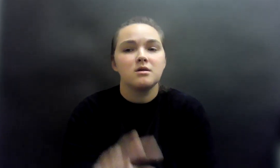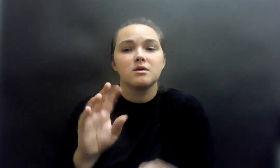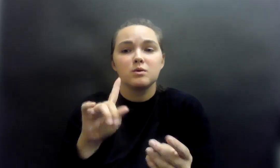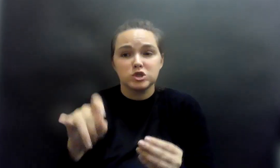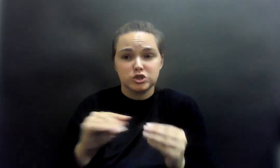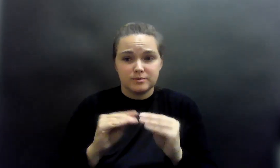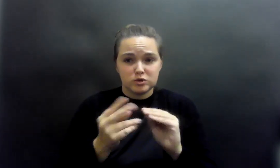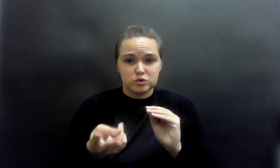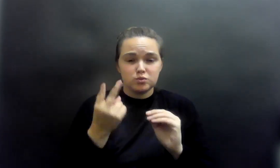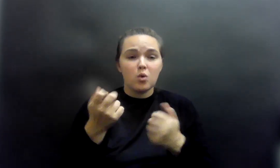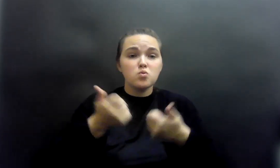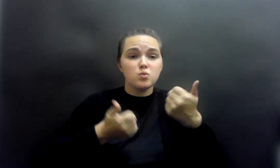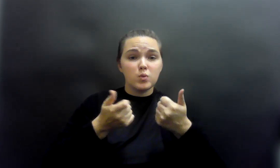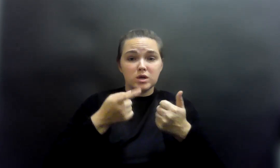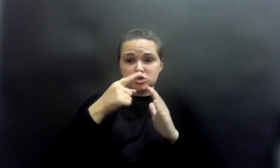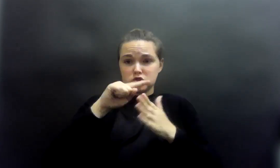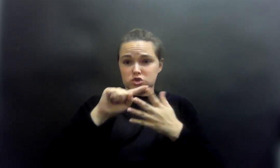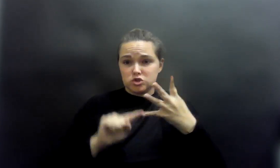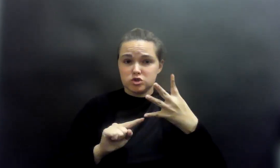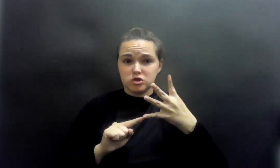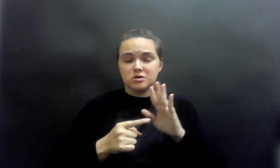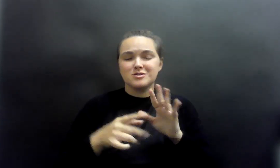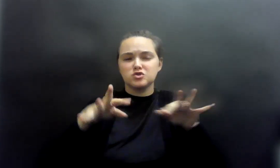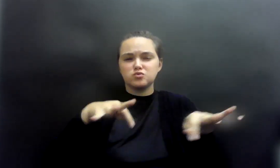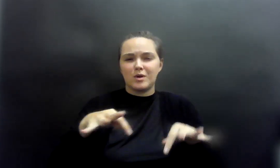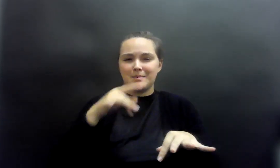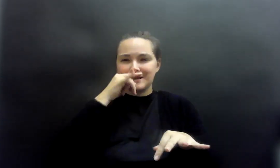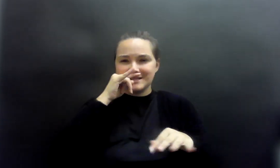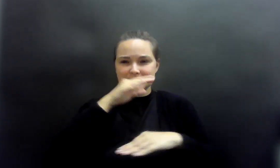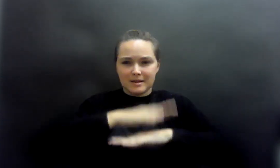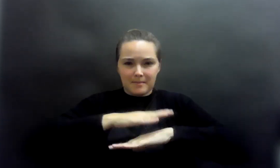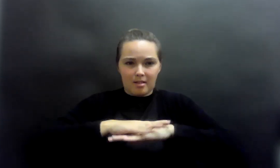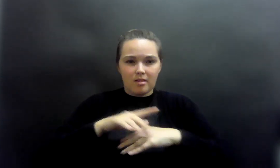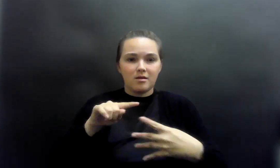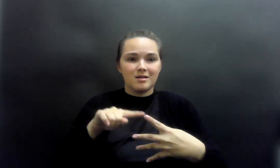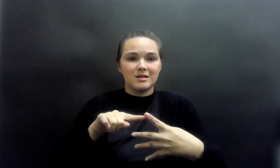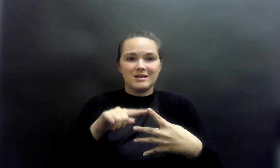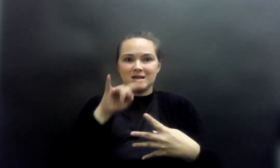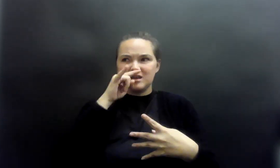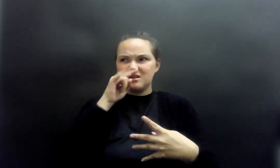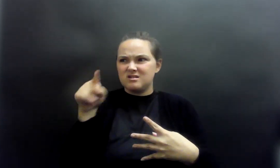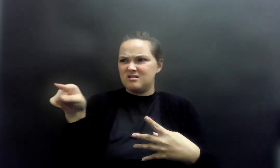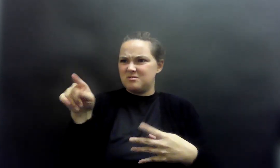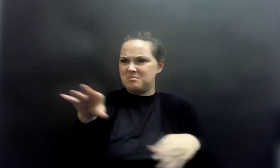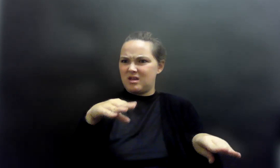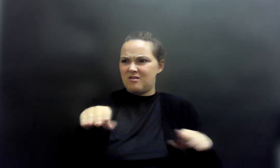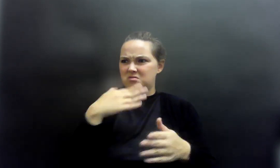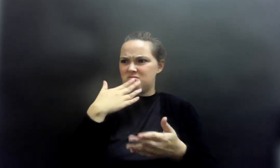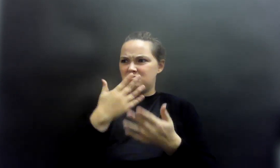Which of the following describes the kids' table? A. The kids are unusually well behaved. B. The kids